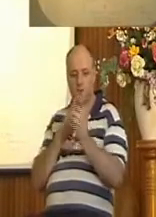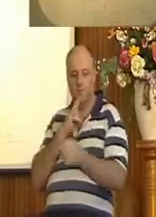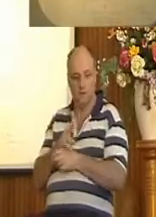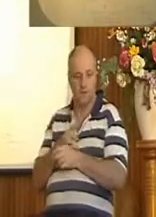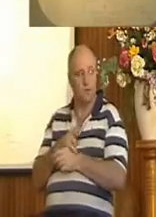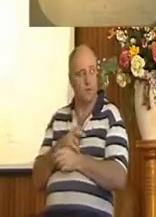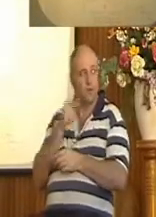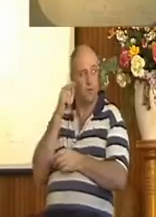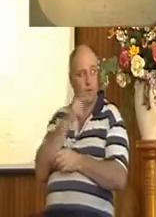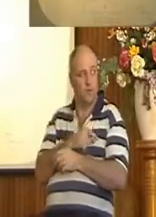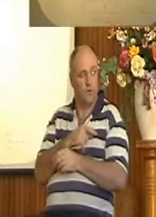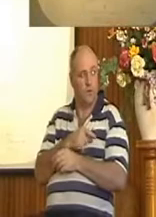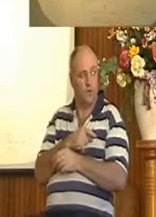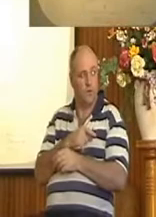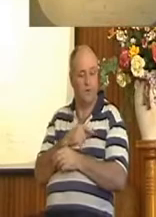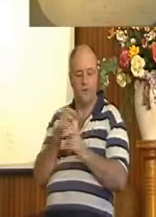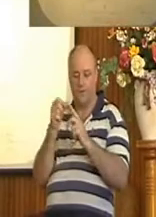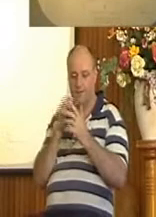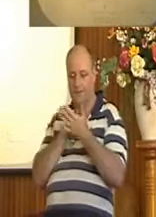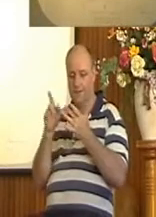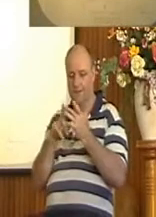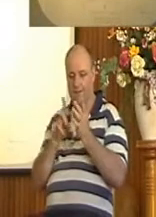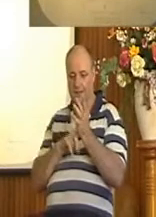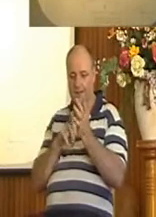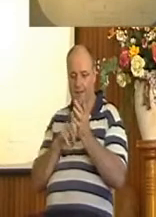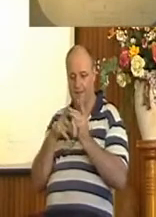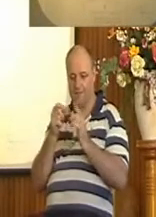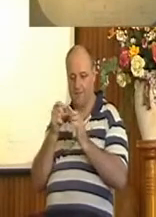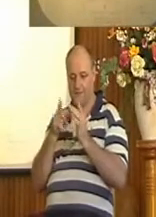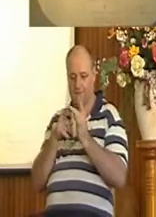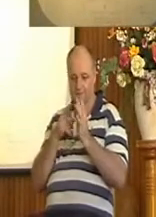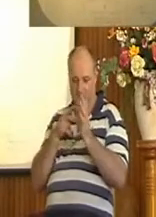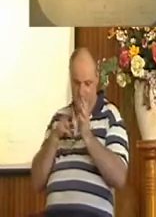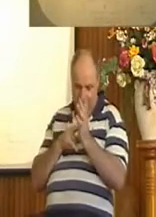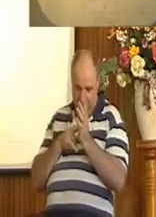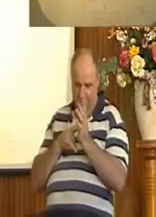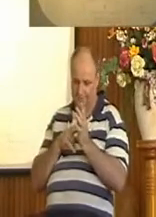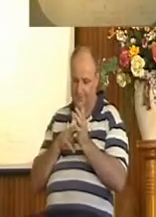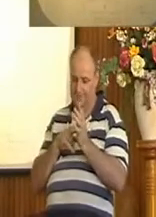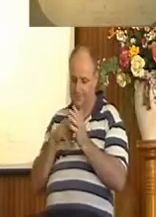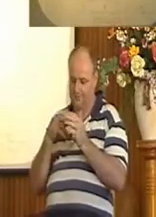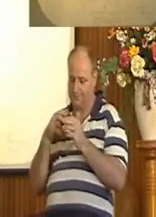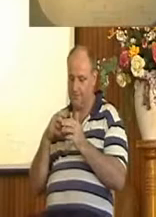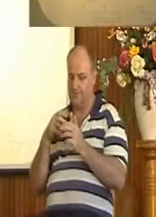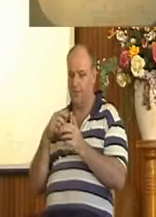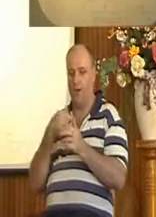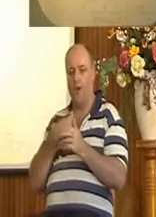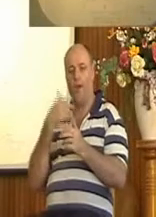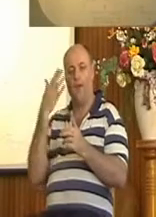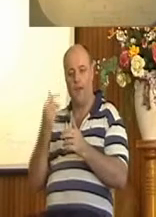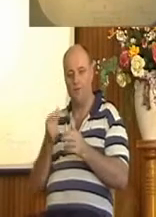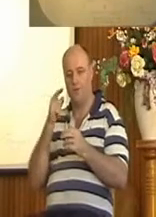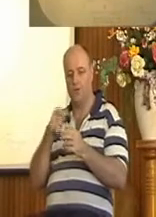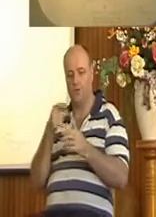I have you in my heart. I always reckoned that Paul was a real big-hearted guy. That he